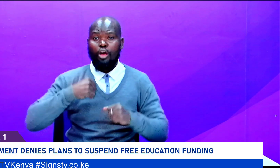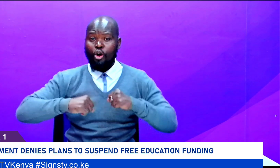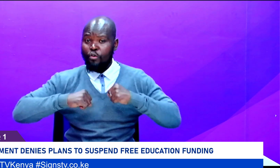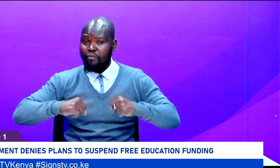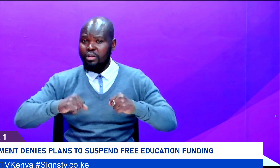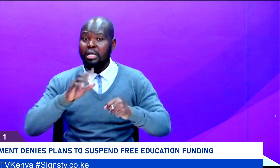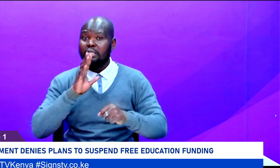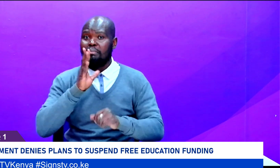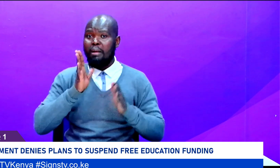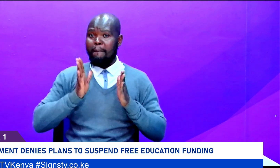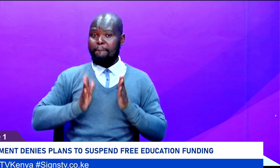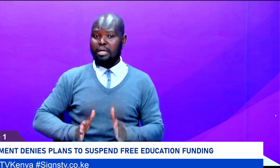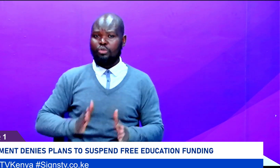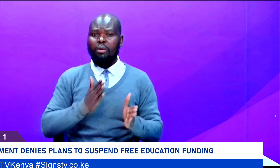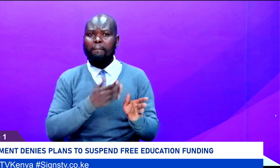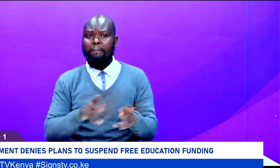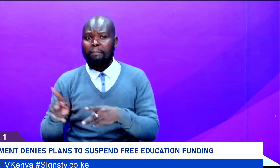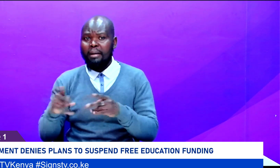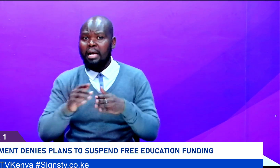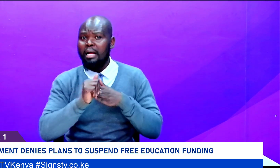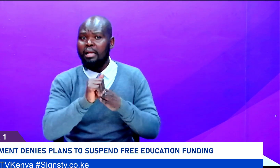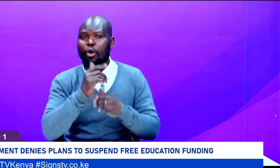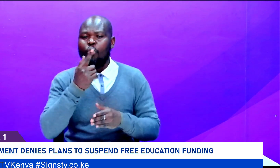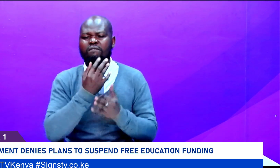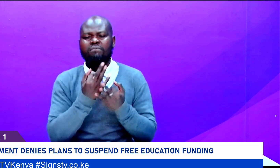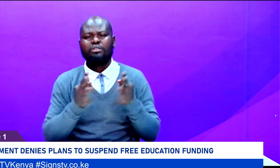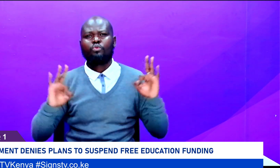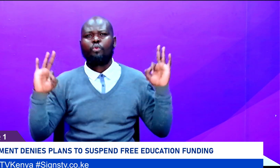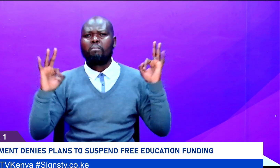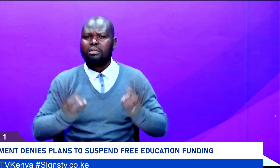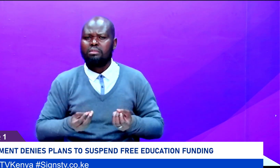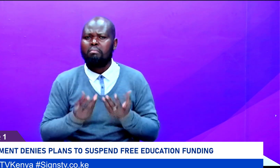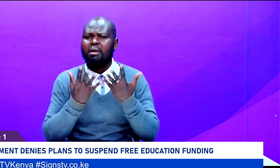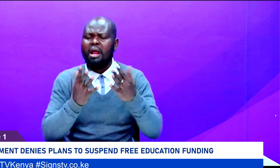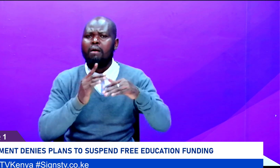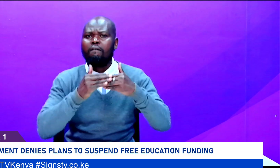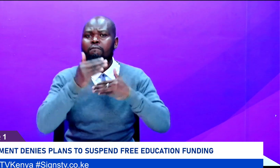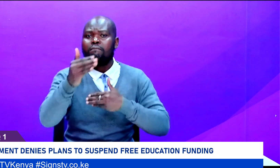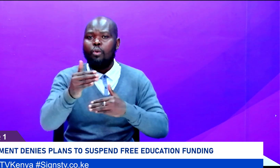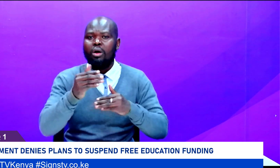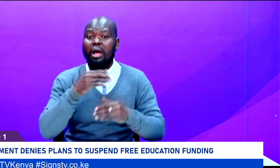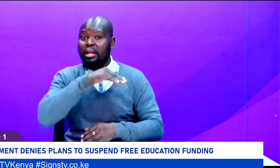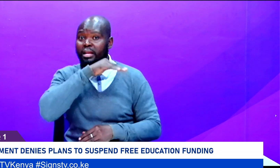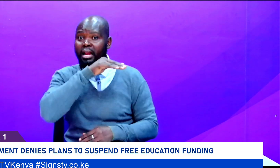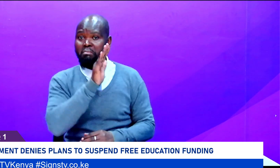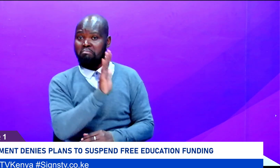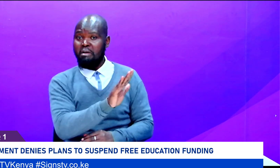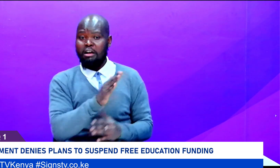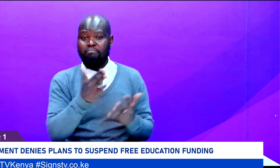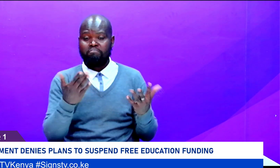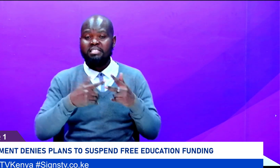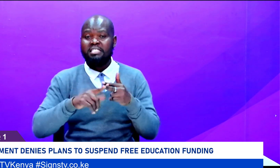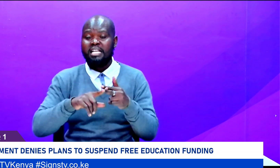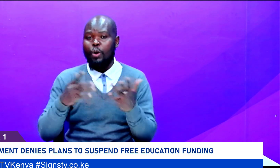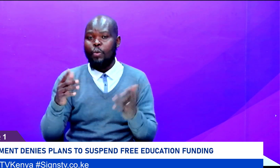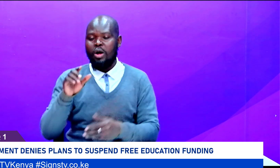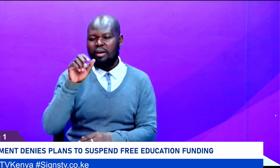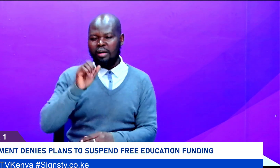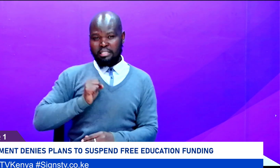asserting that he remains the official spokesperson of the party and is free to express his opinions,